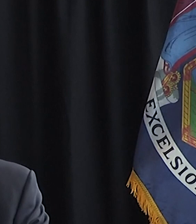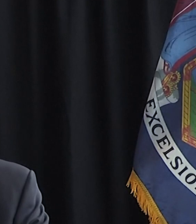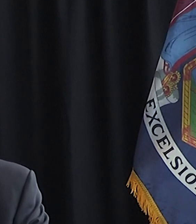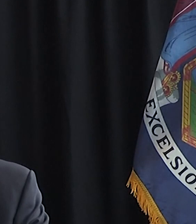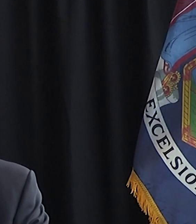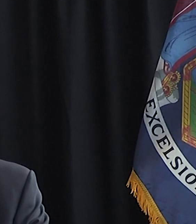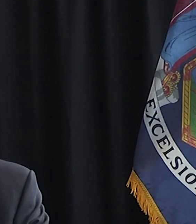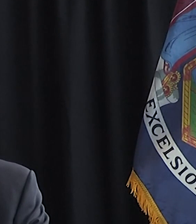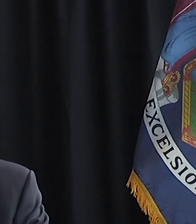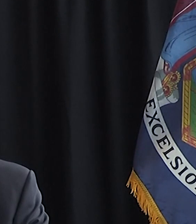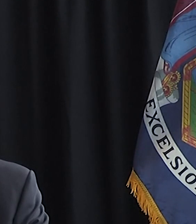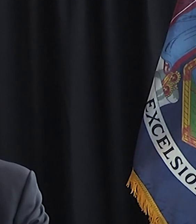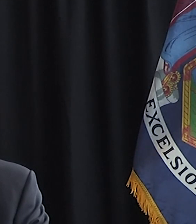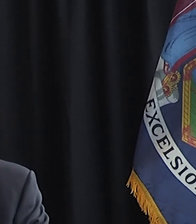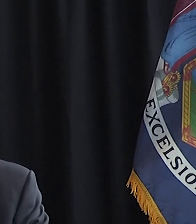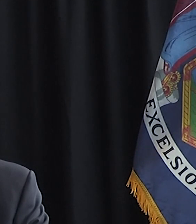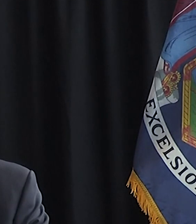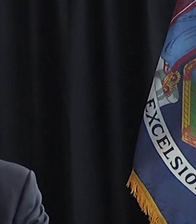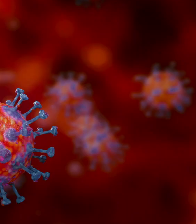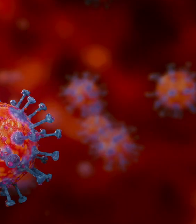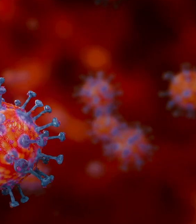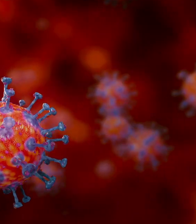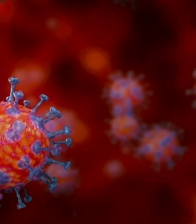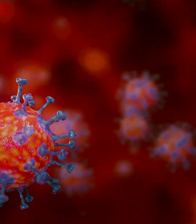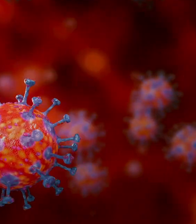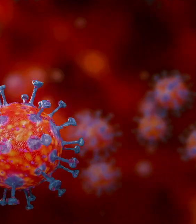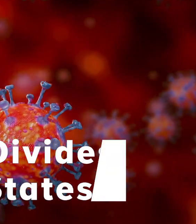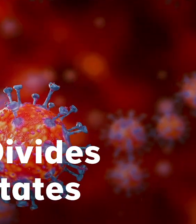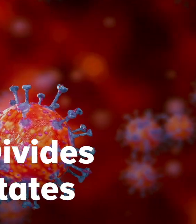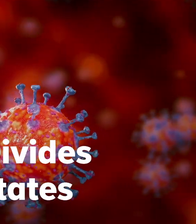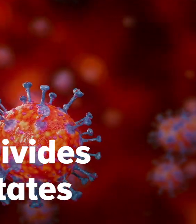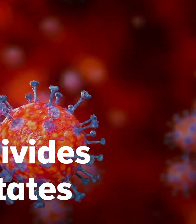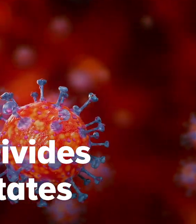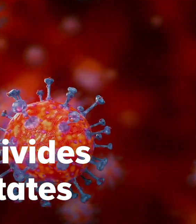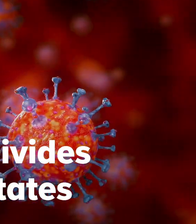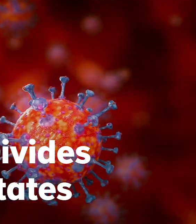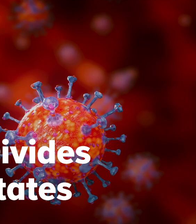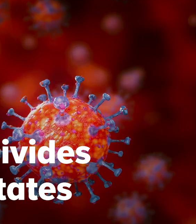The number is already staggering.